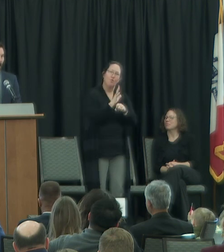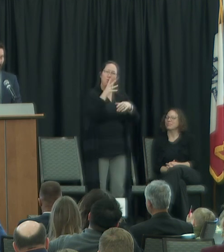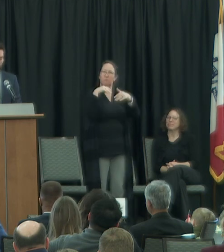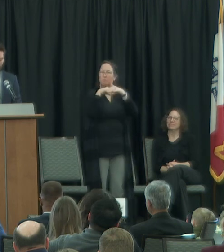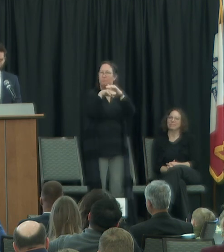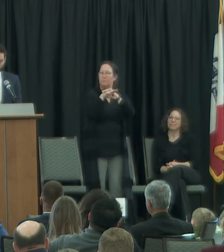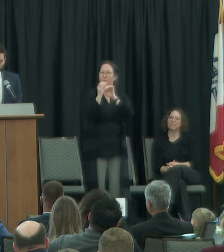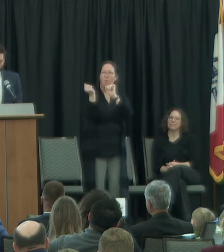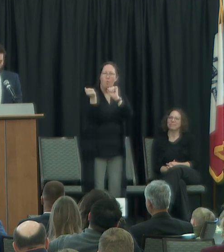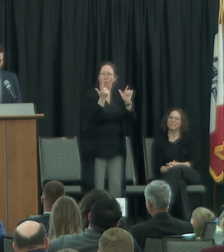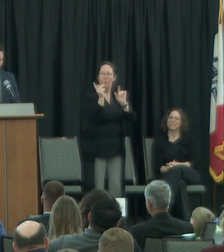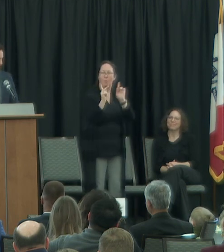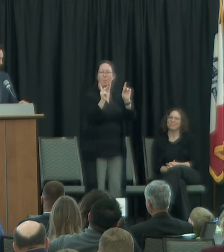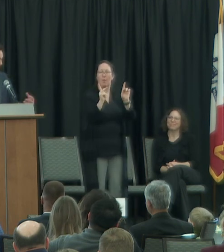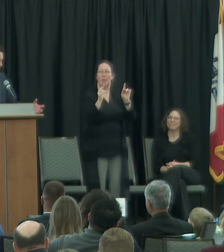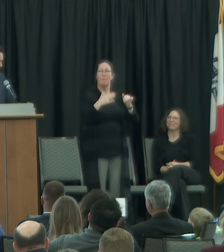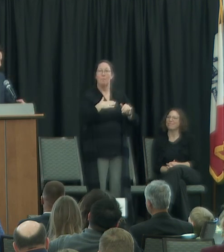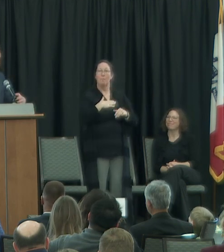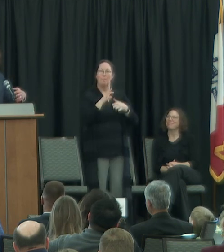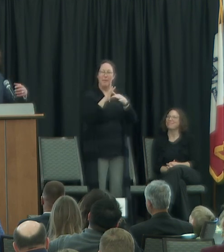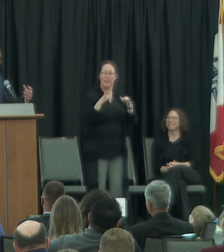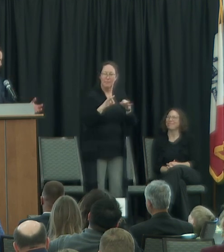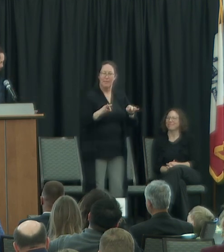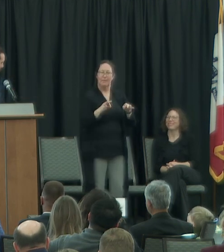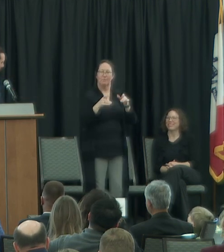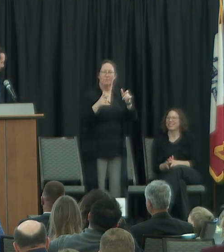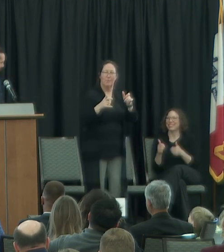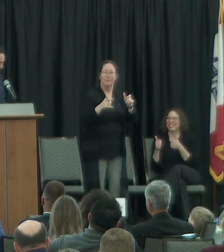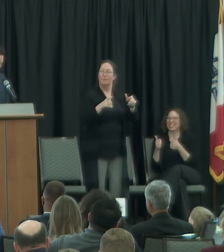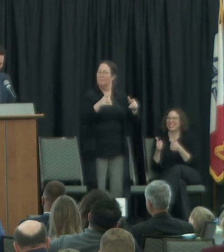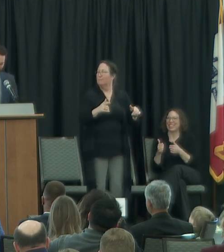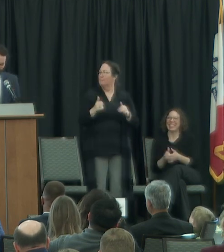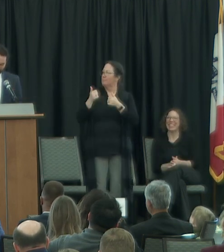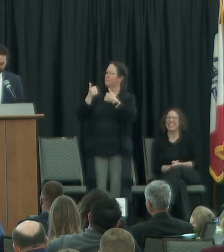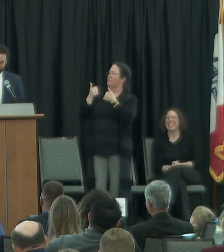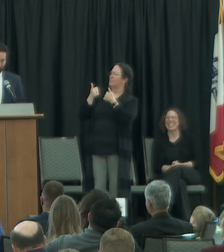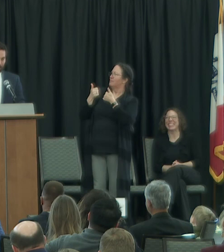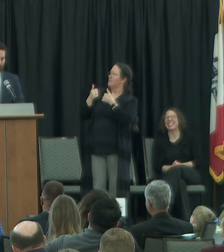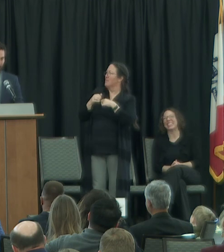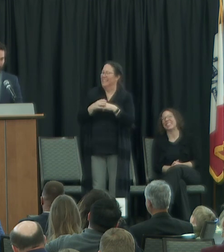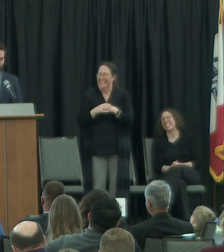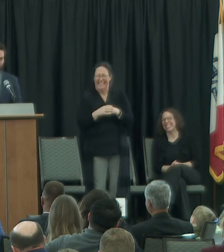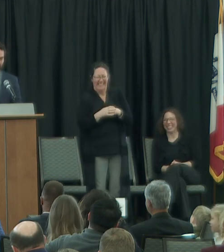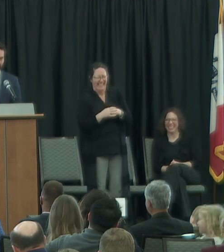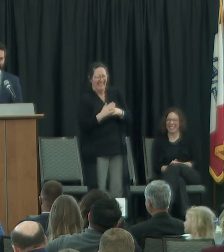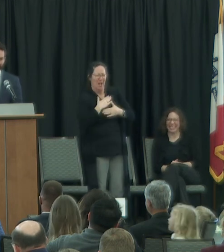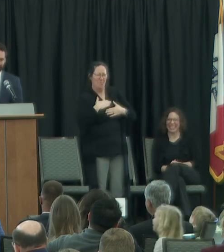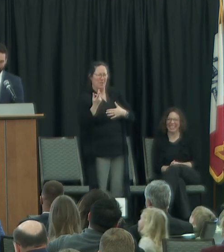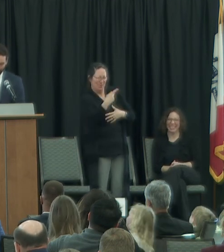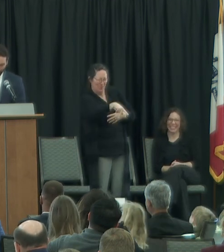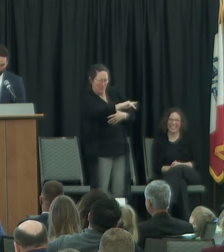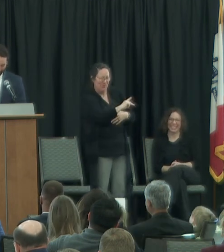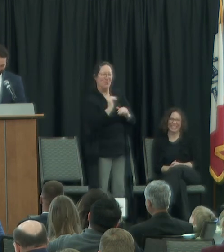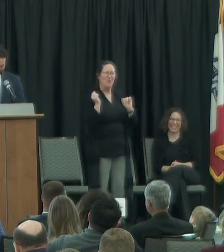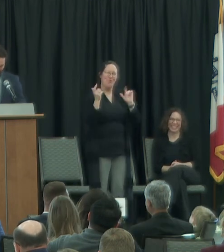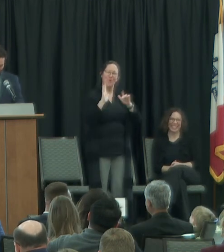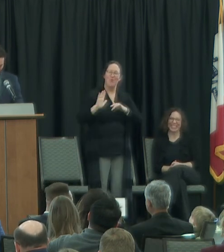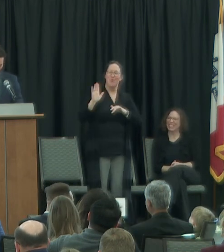as possible, so I hope my cadence and speed was okay. I appreciate you and